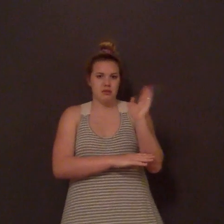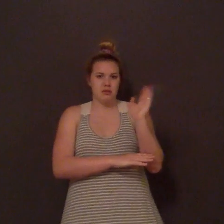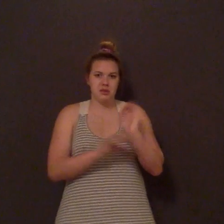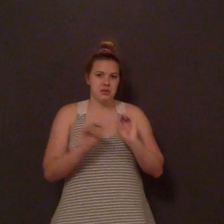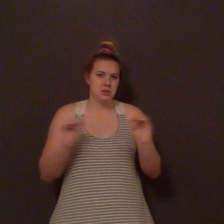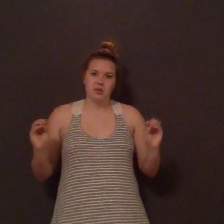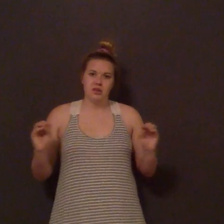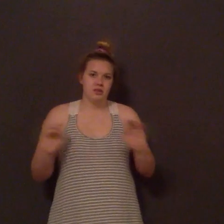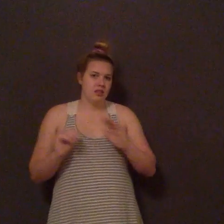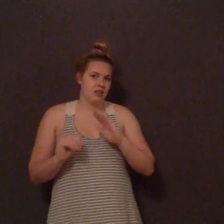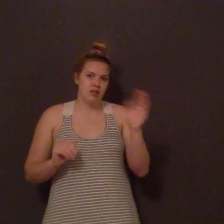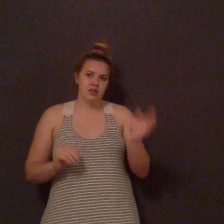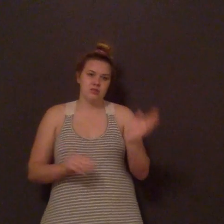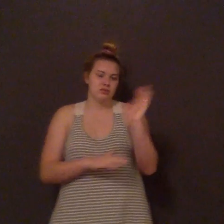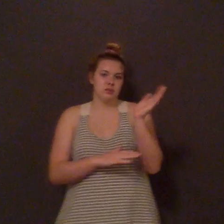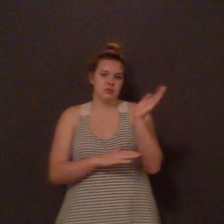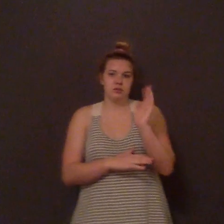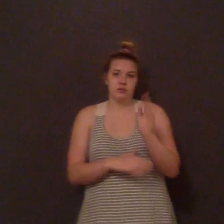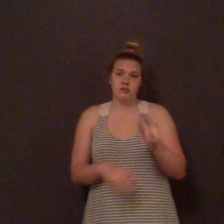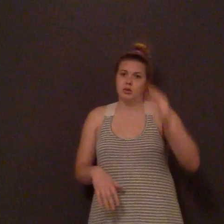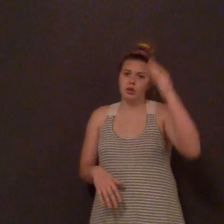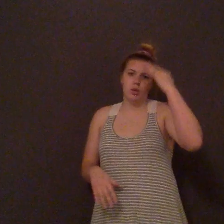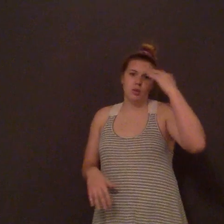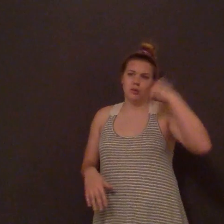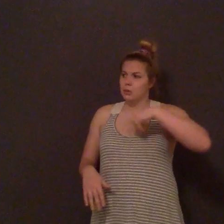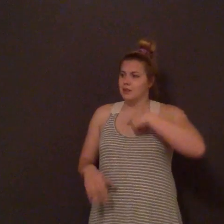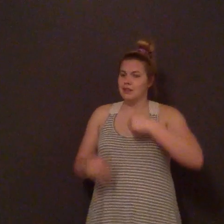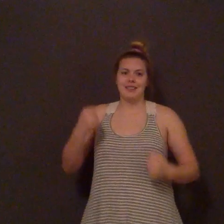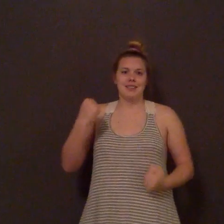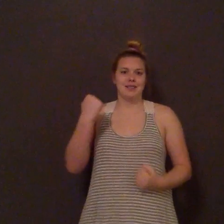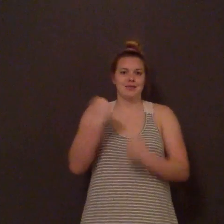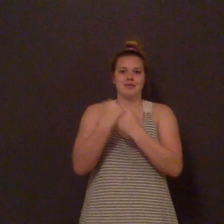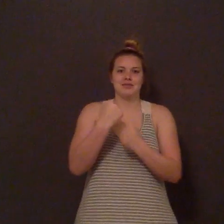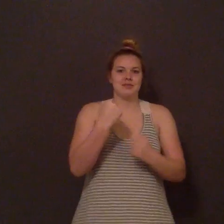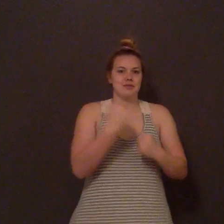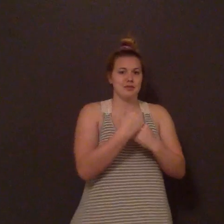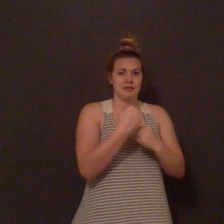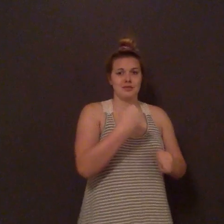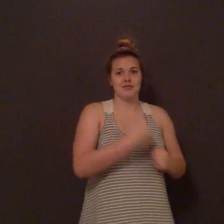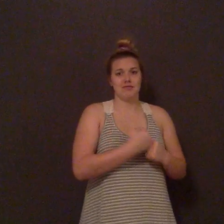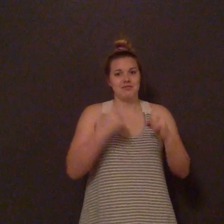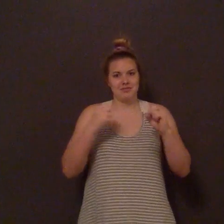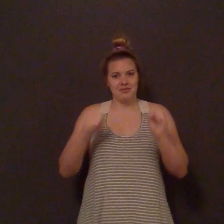this before. Look, you know we're here to help you any way we can. I appreciate that.